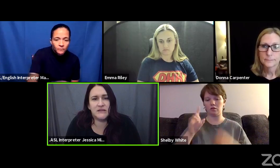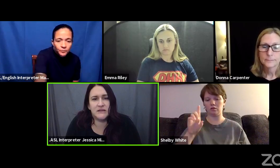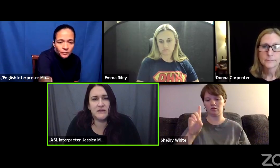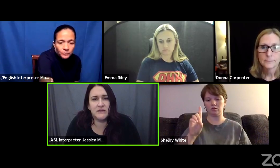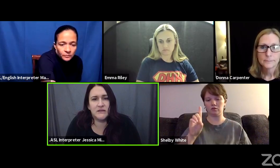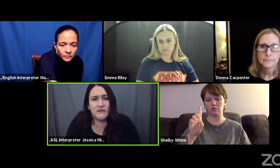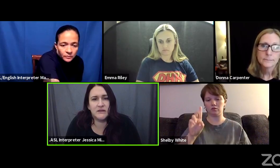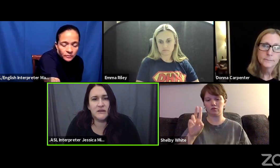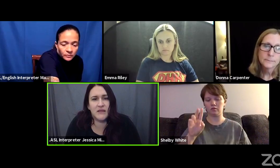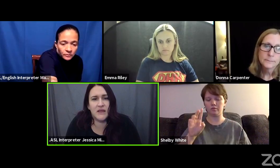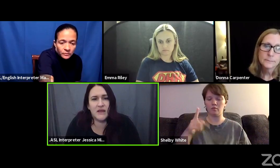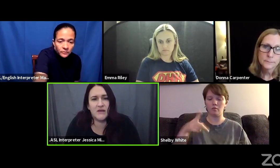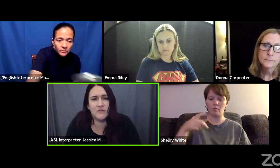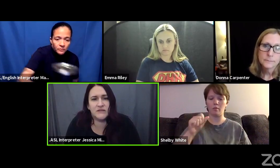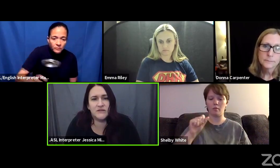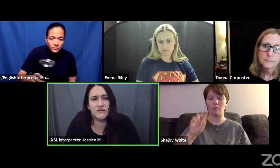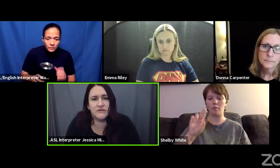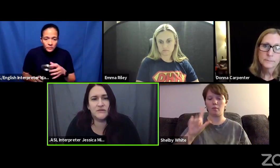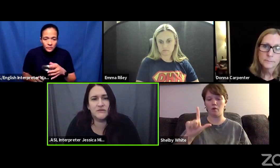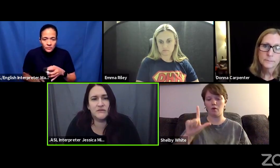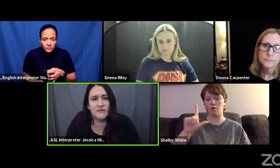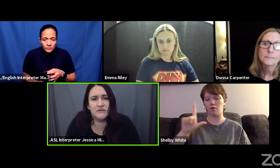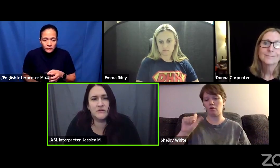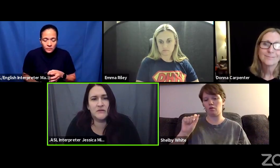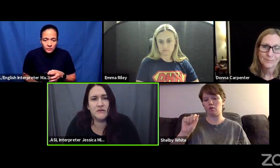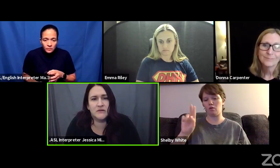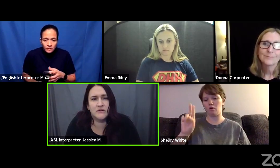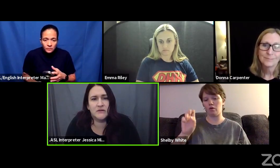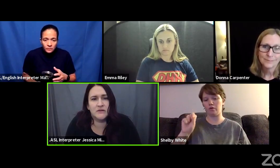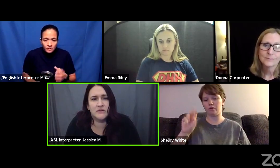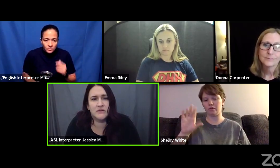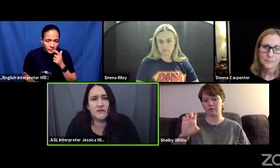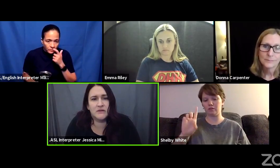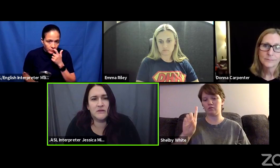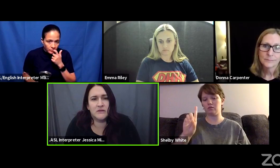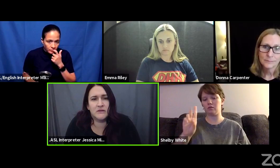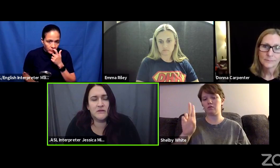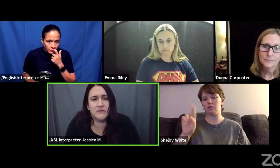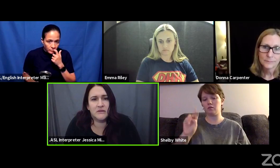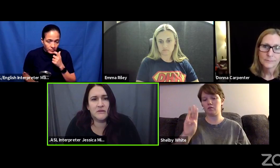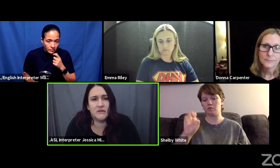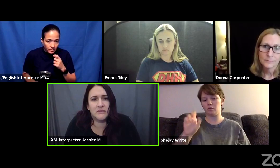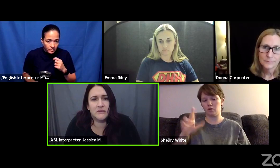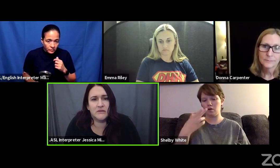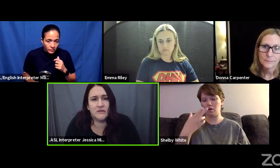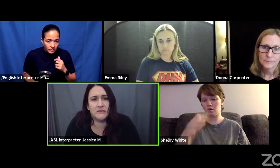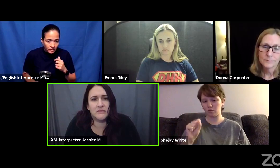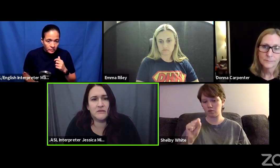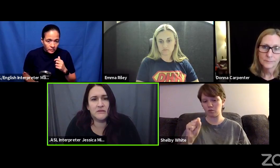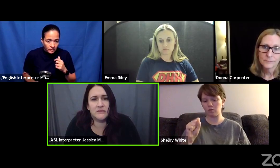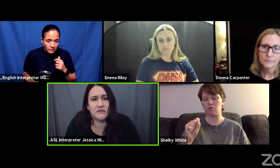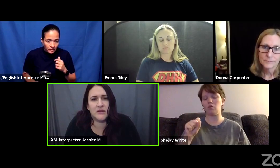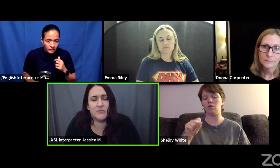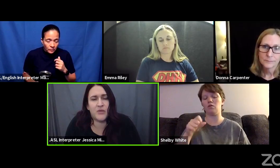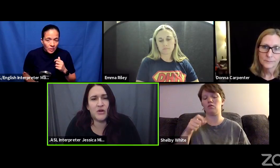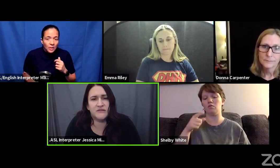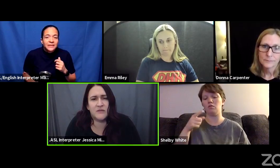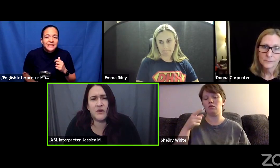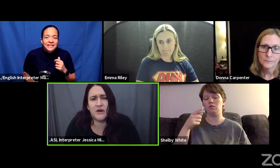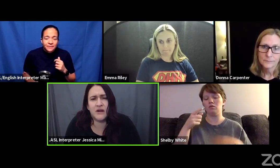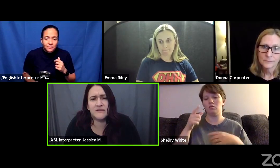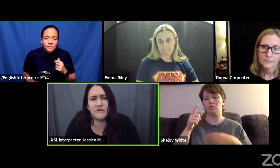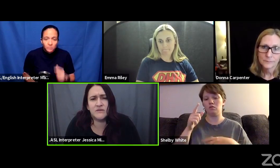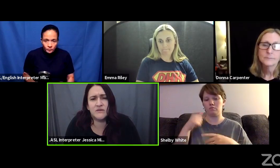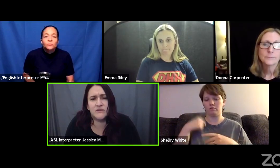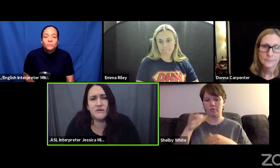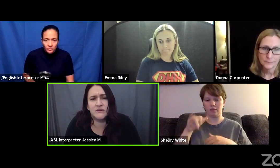And then I went to the Paul